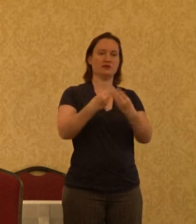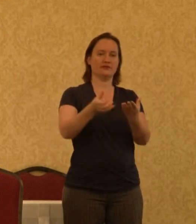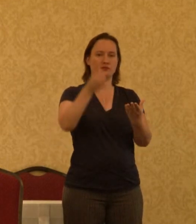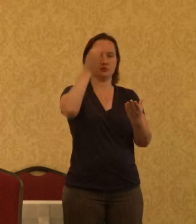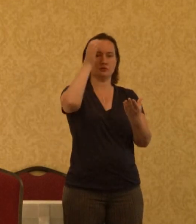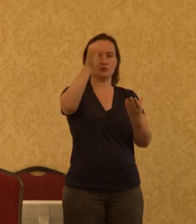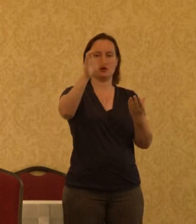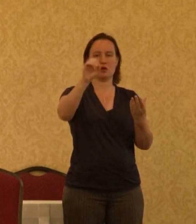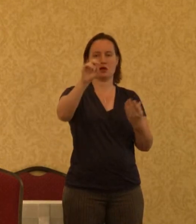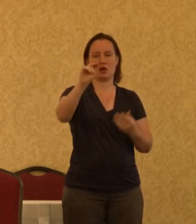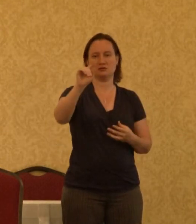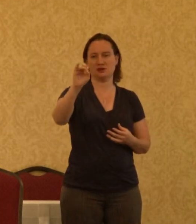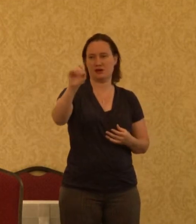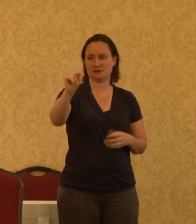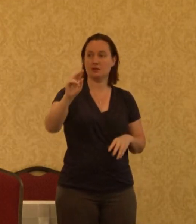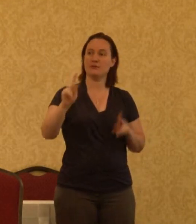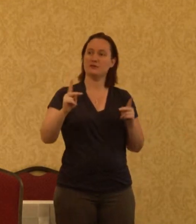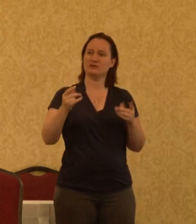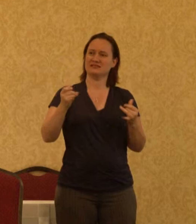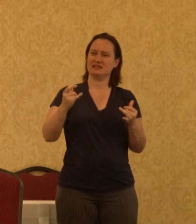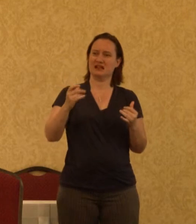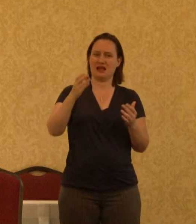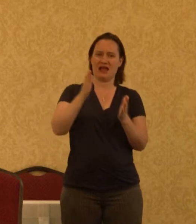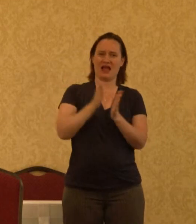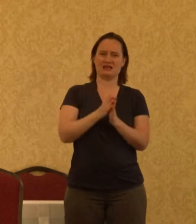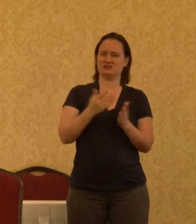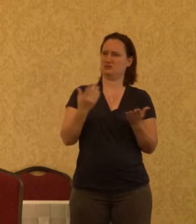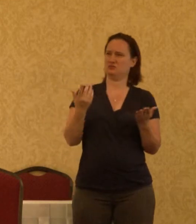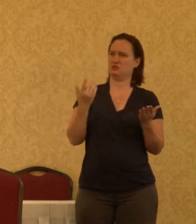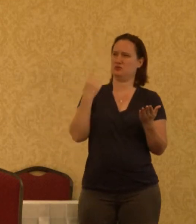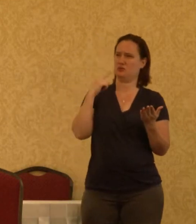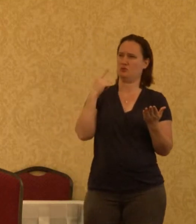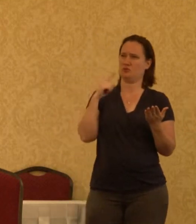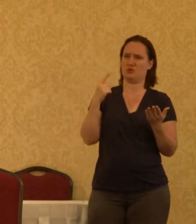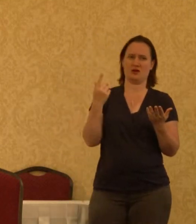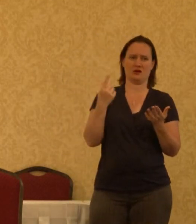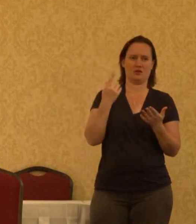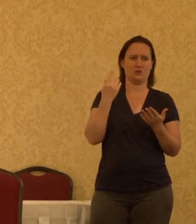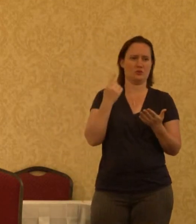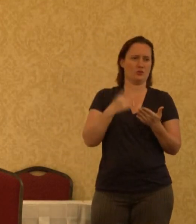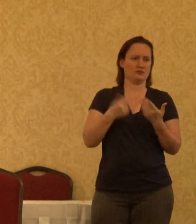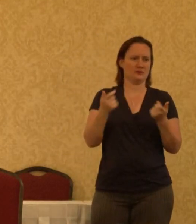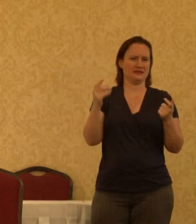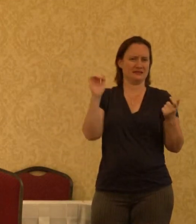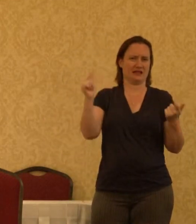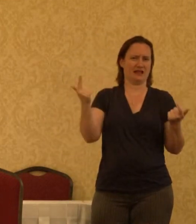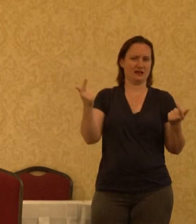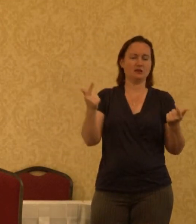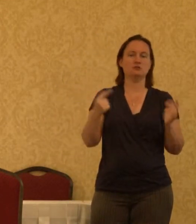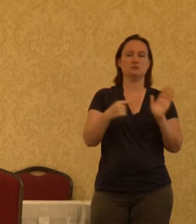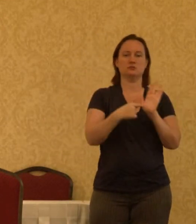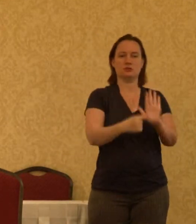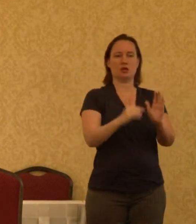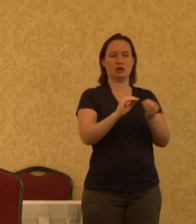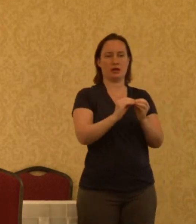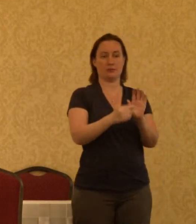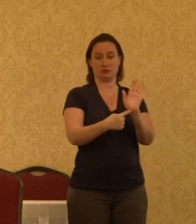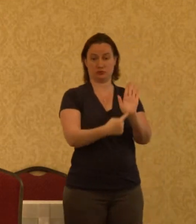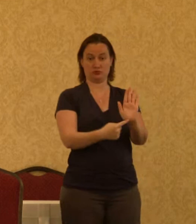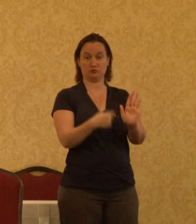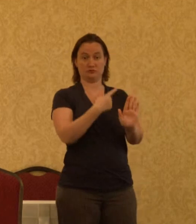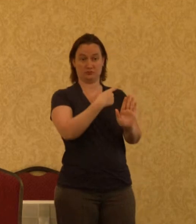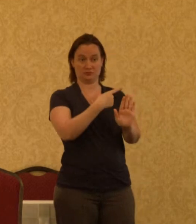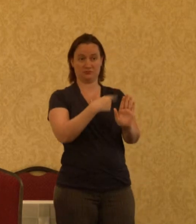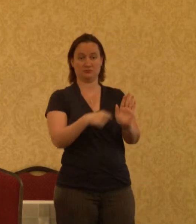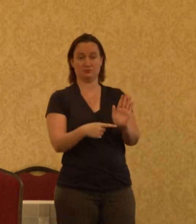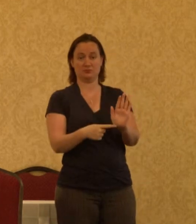people still ask, what's the big deal? And that's why you need the numbers. And you also need the